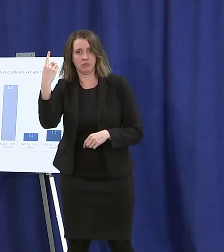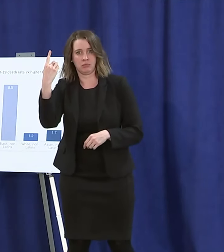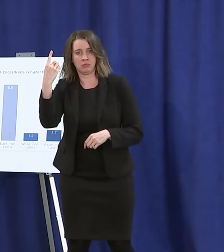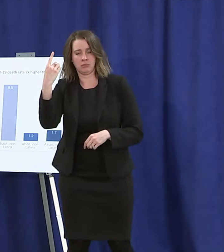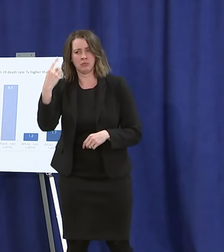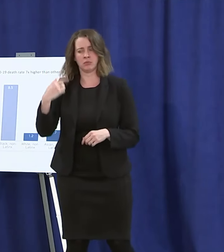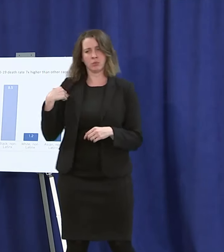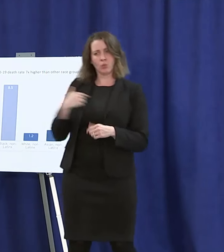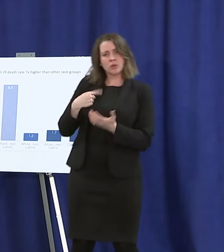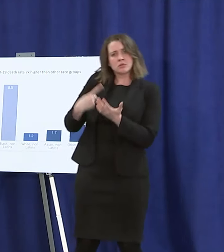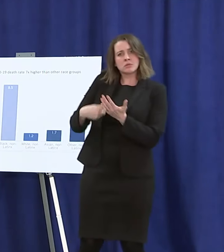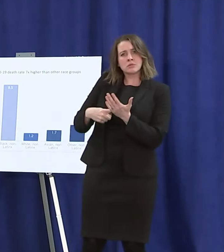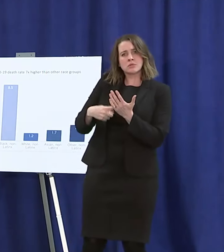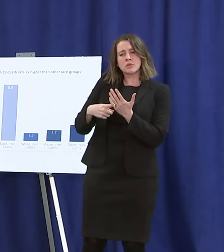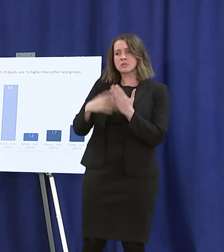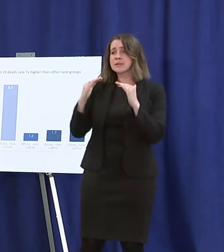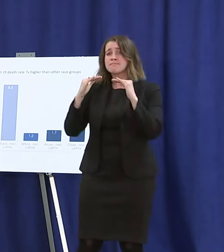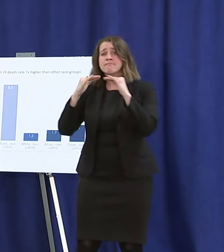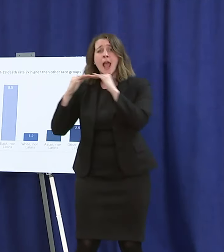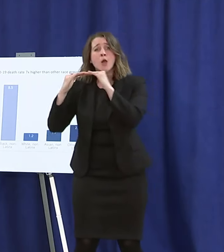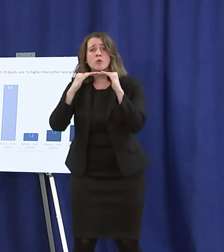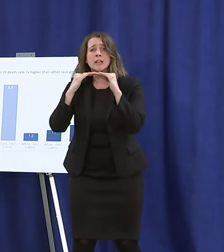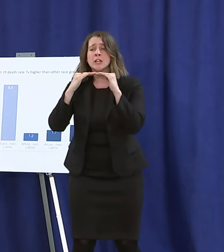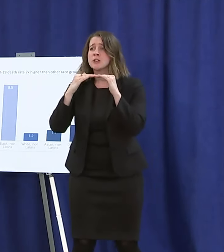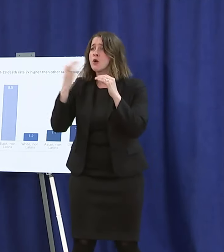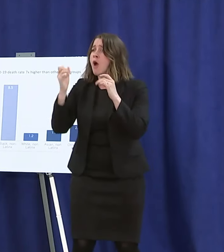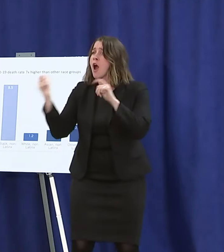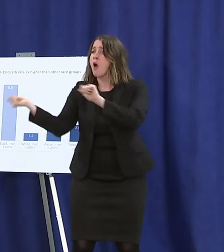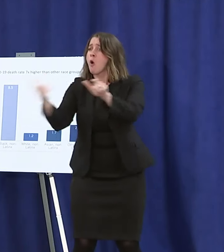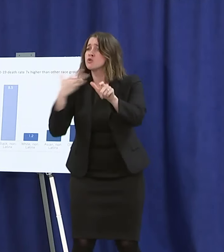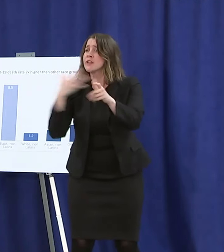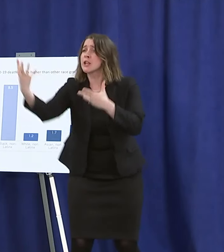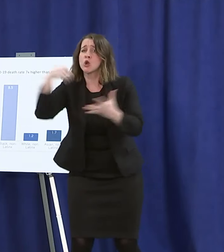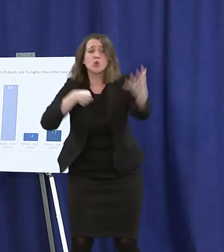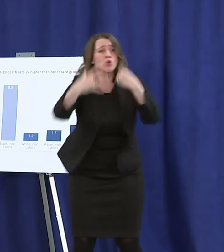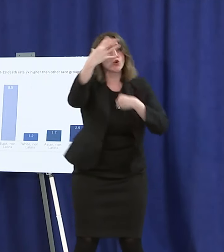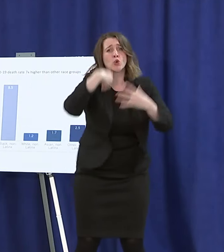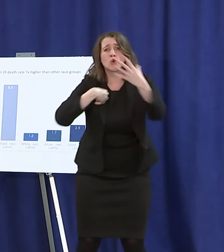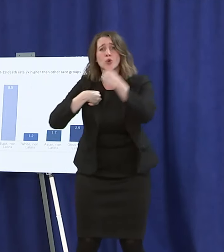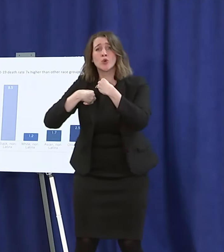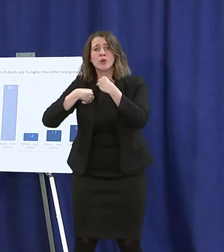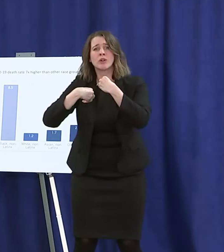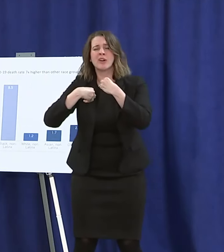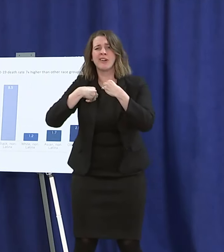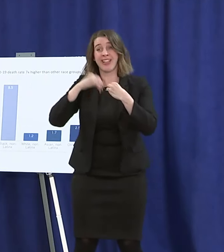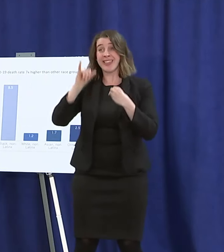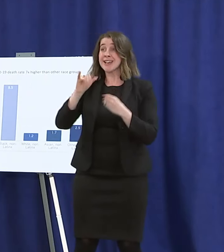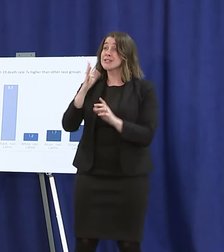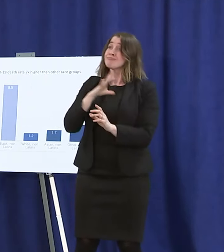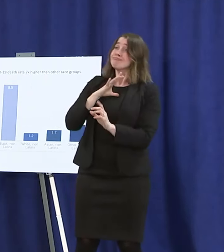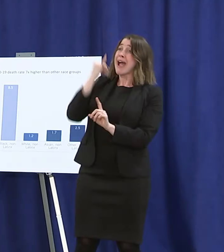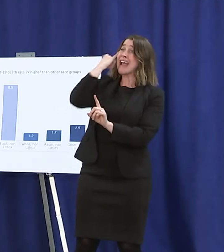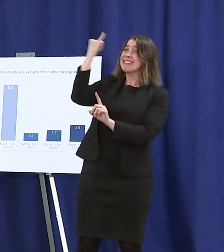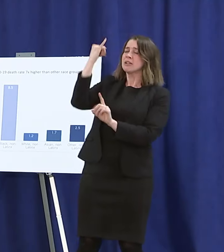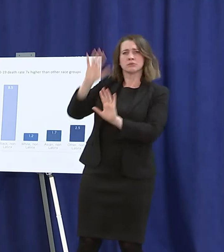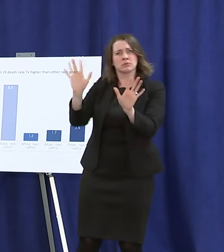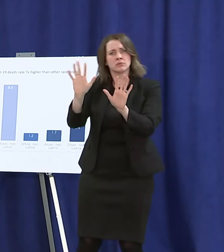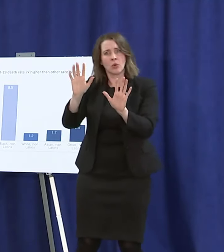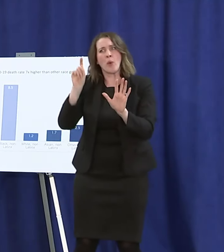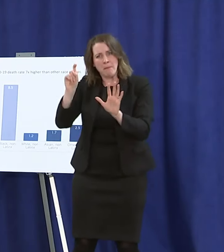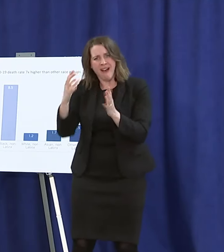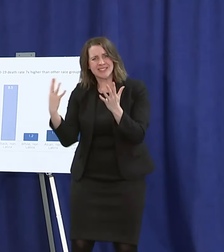and inclusion, they're not just nice notions. They are an imperative that we must embrace as a